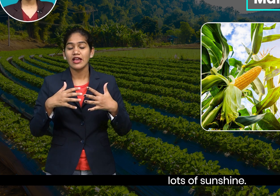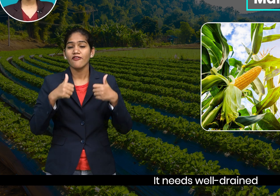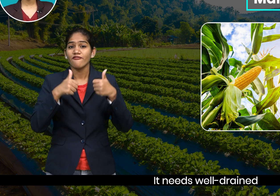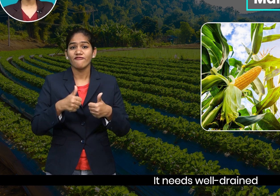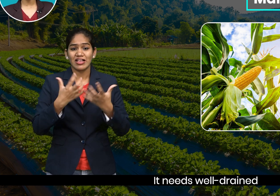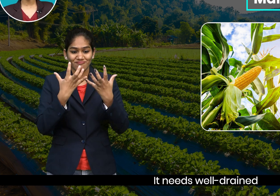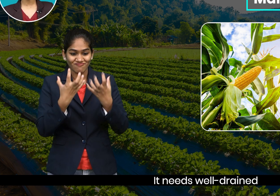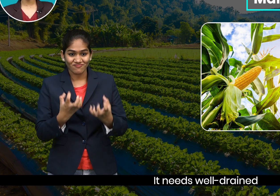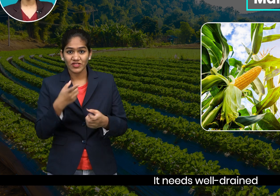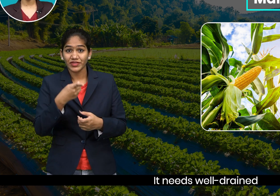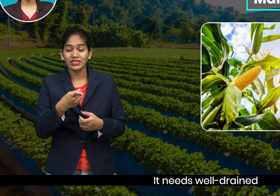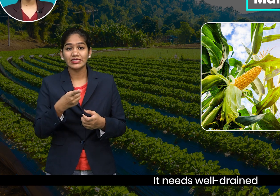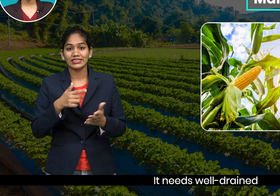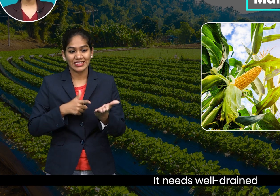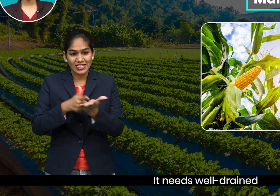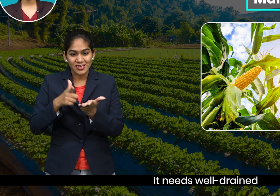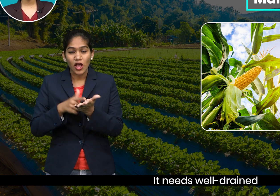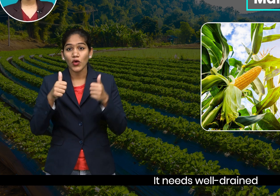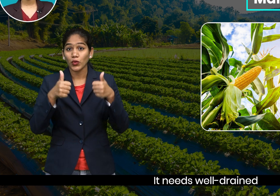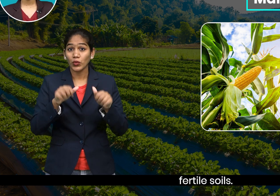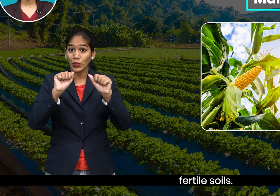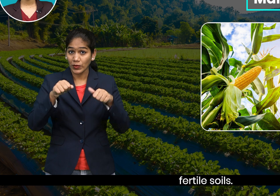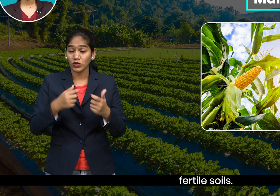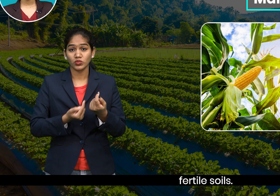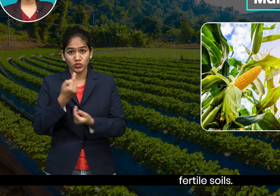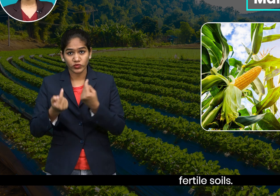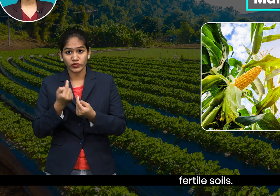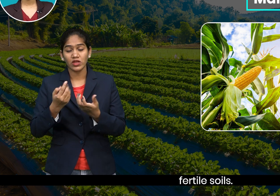well-drained, fertile soils.